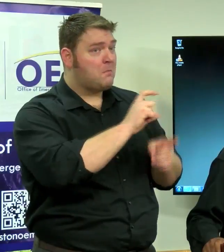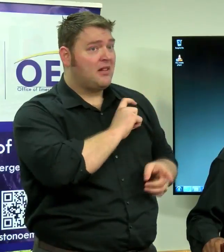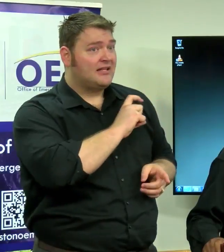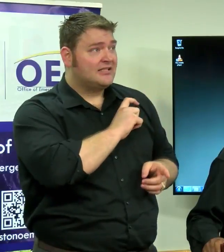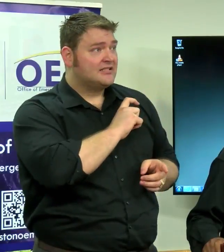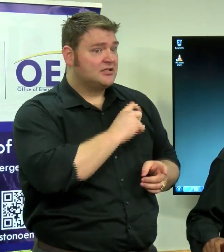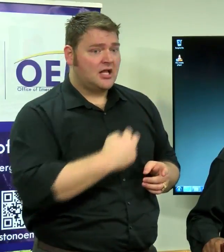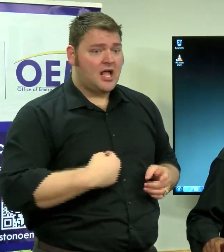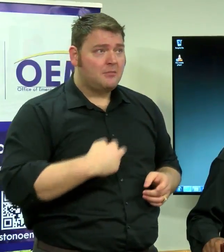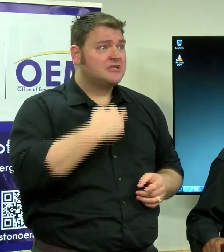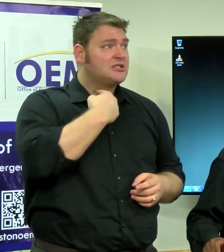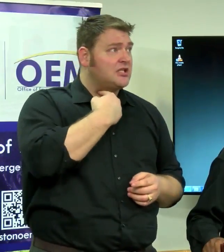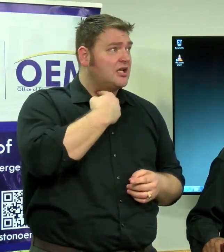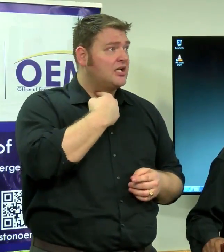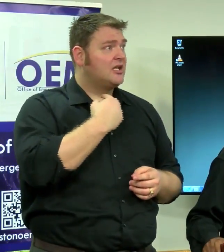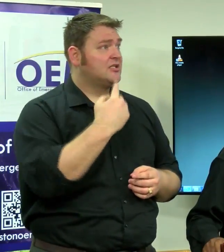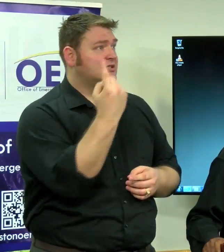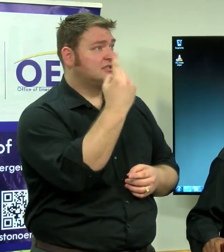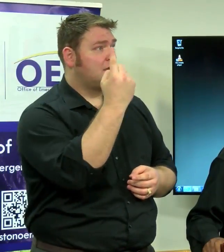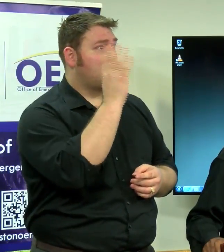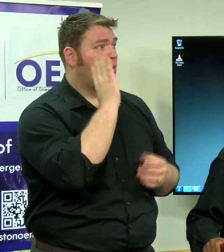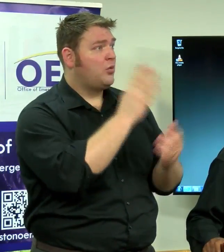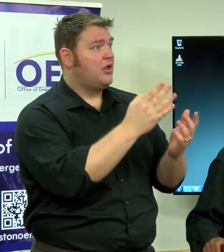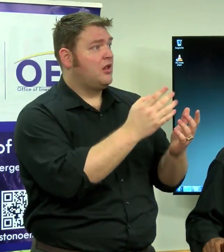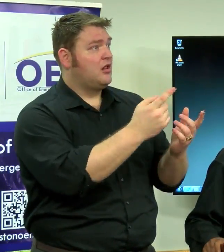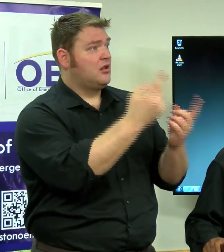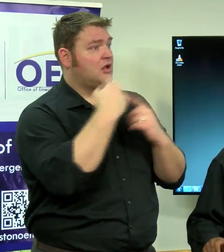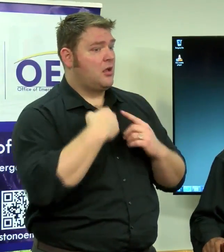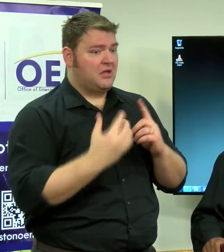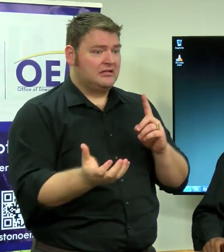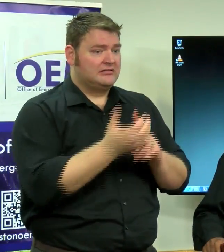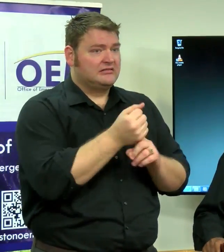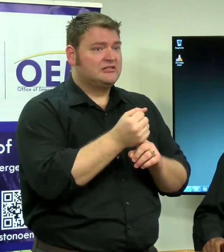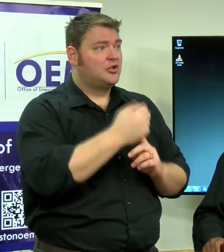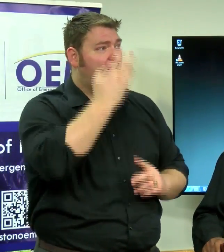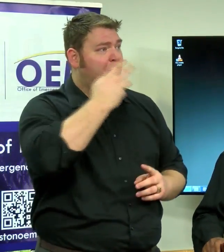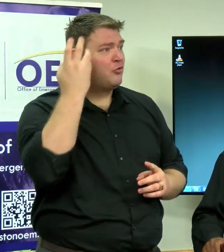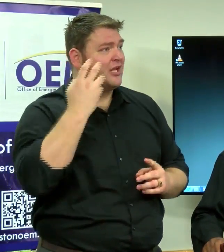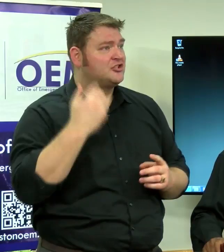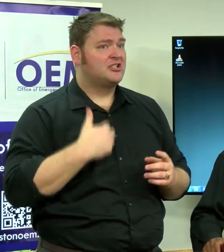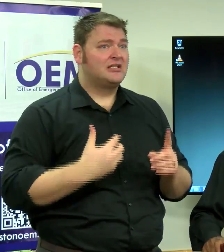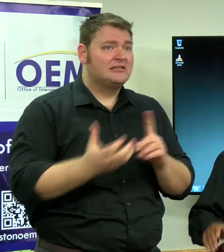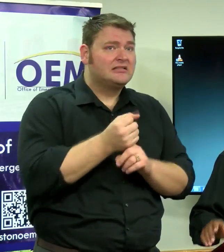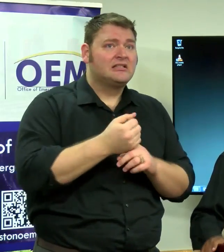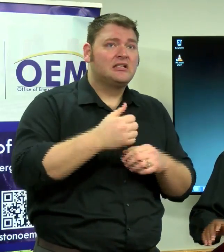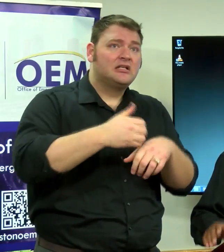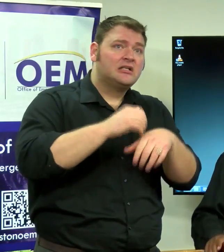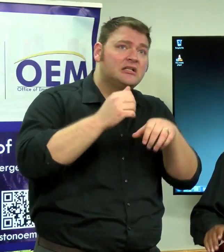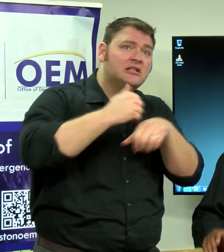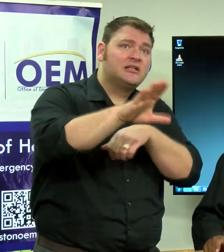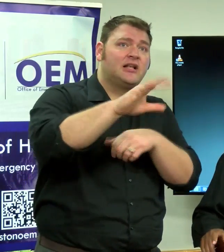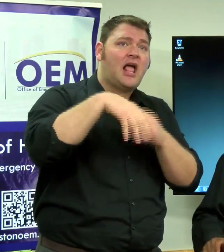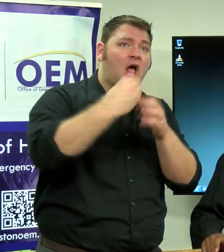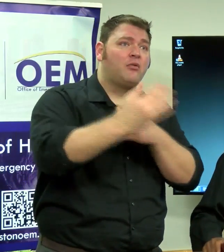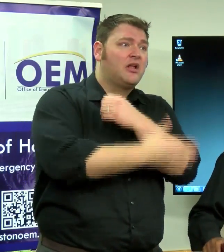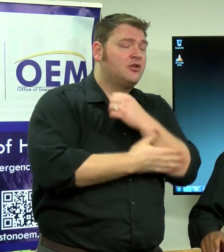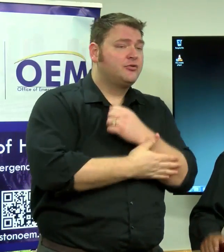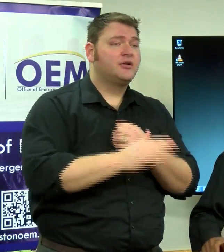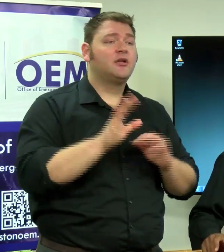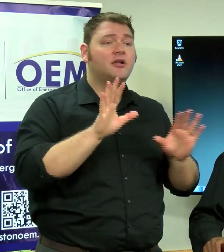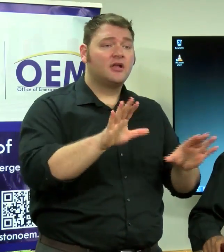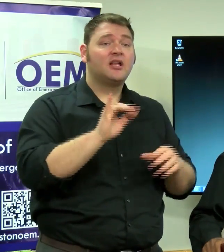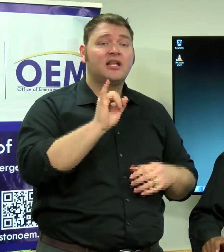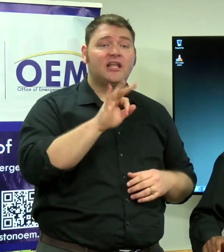stranded, someone is going to probably dig into their immigration status. What can we say to those folks? If you are in a